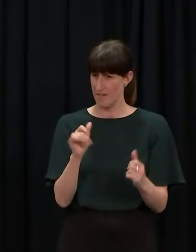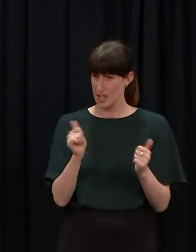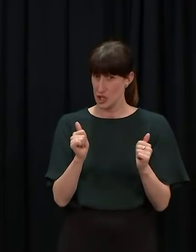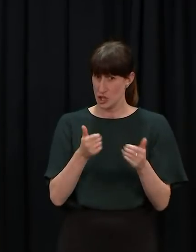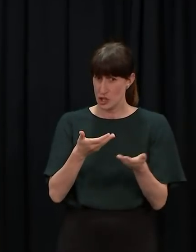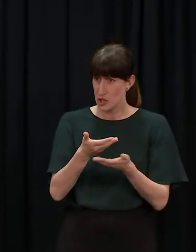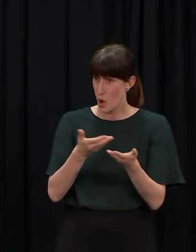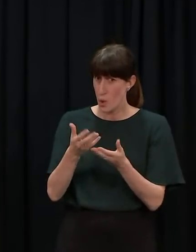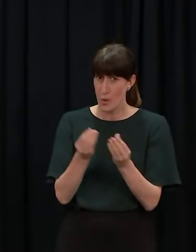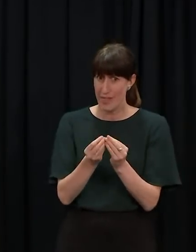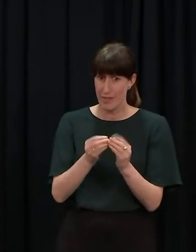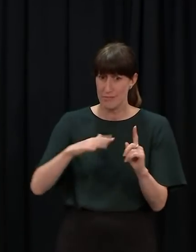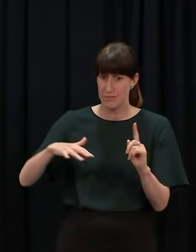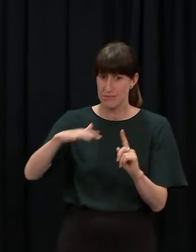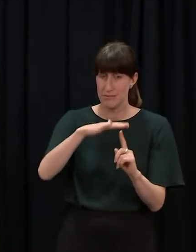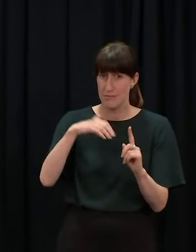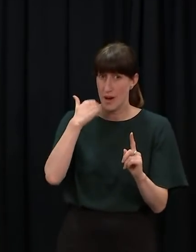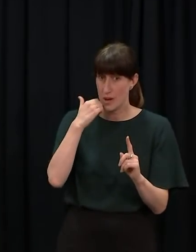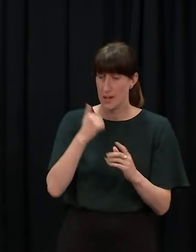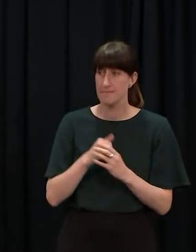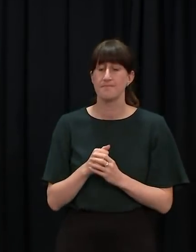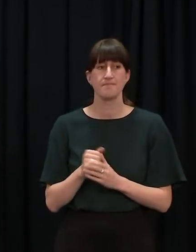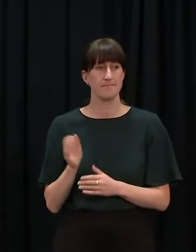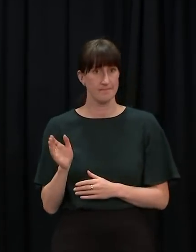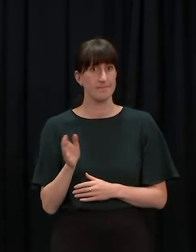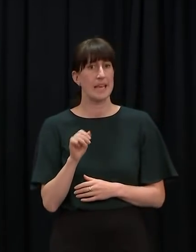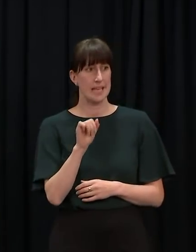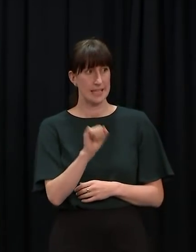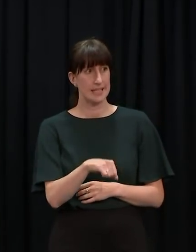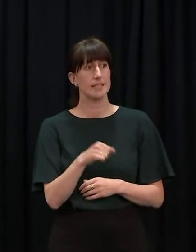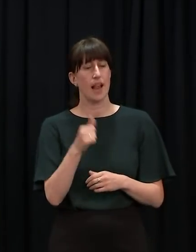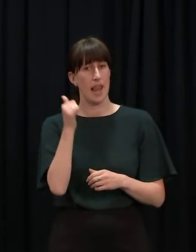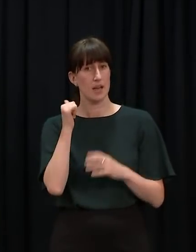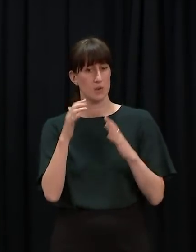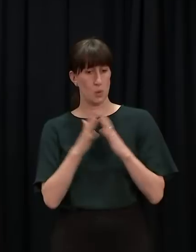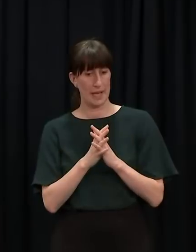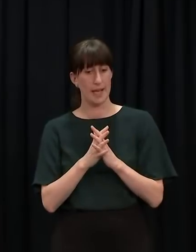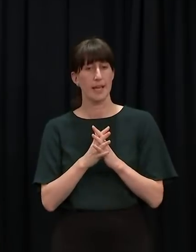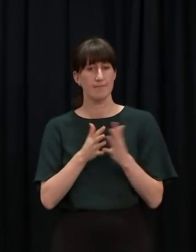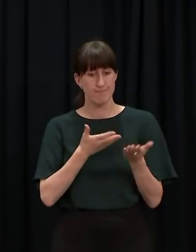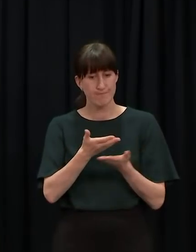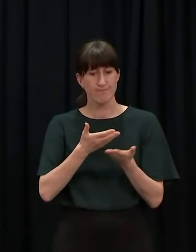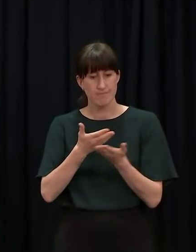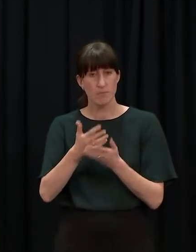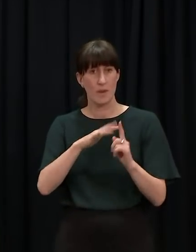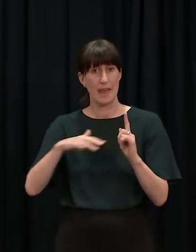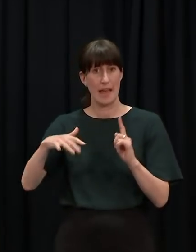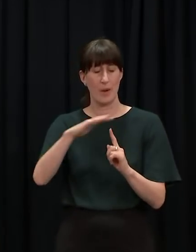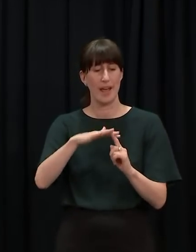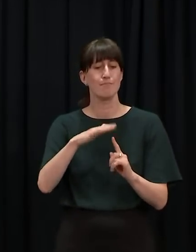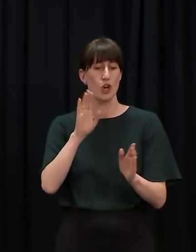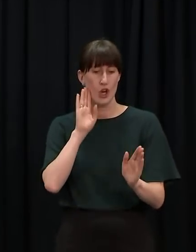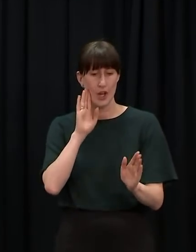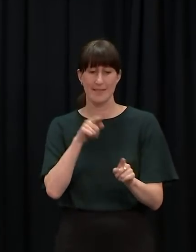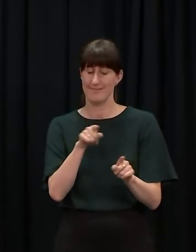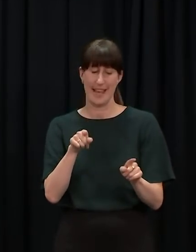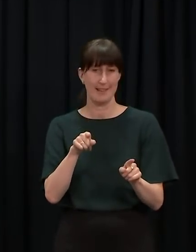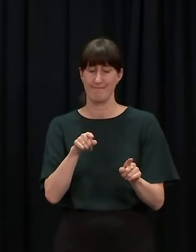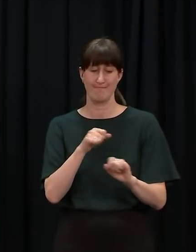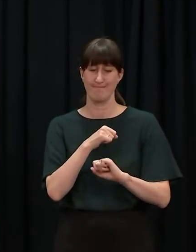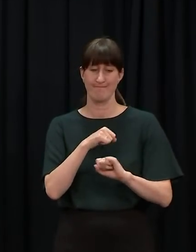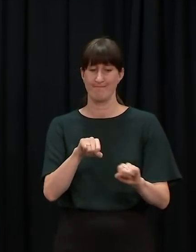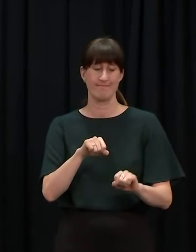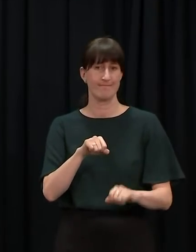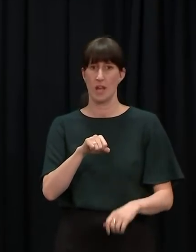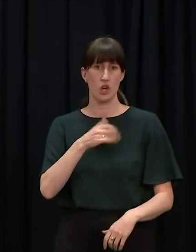week. I have heard their very strong opposition to additional MIQ being established in Rotorua. I'm aware the National Party are